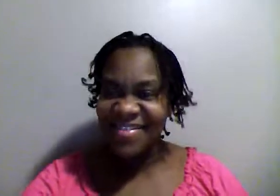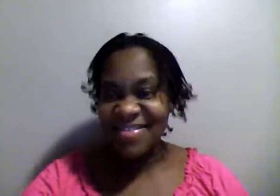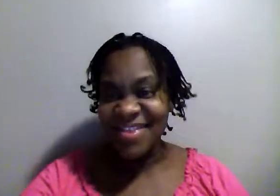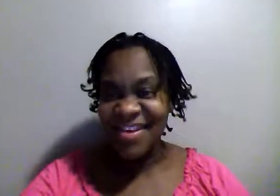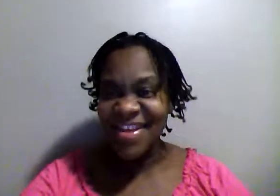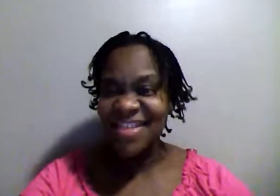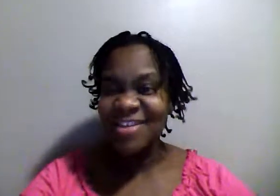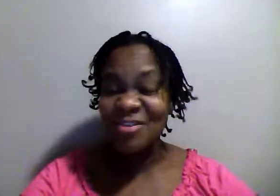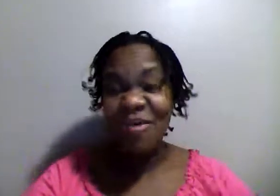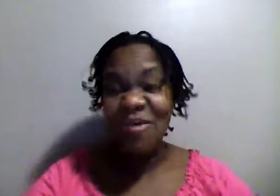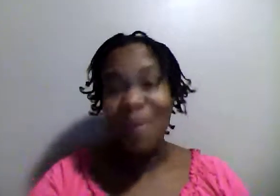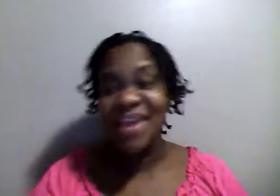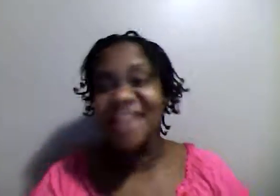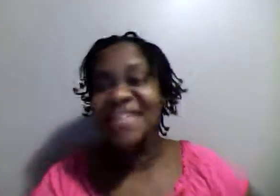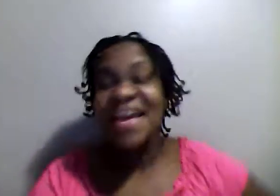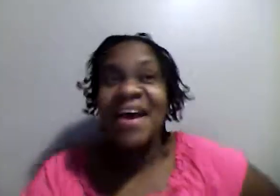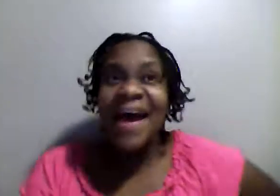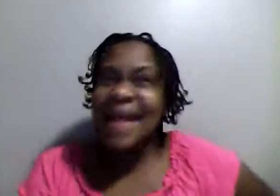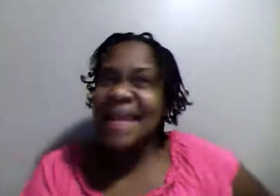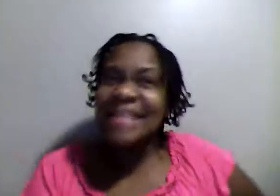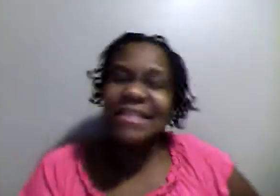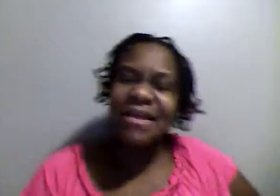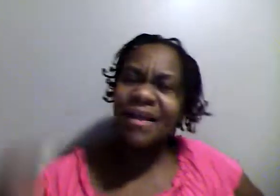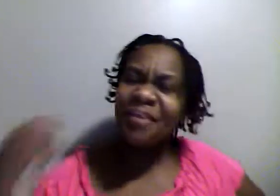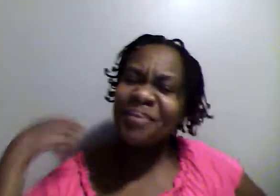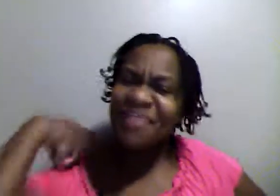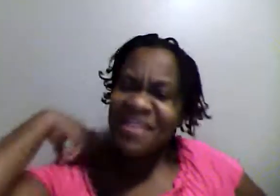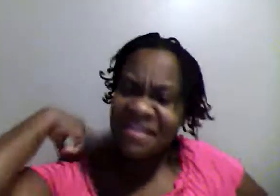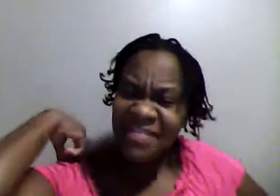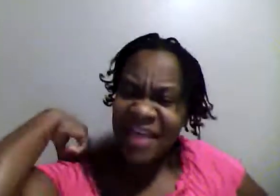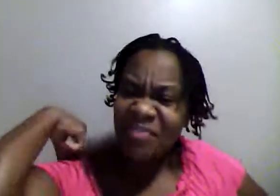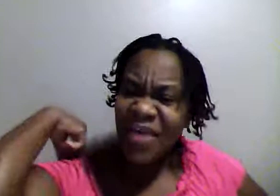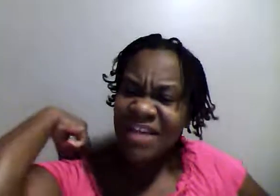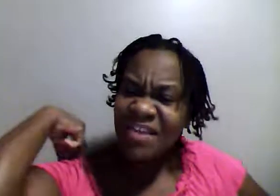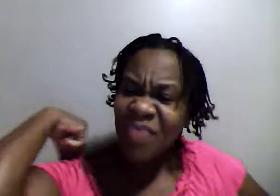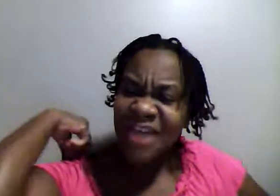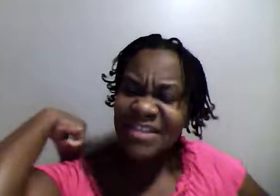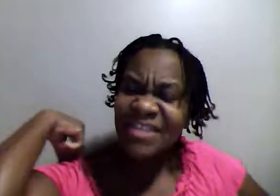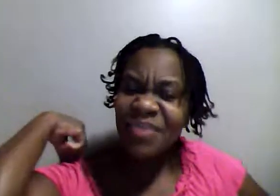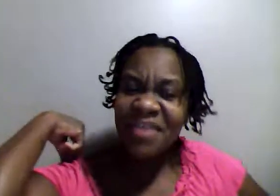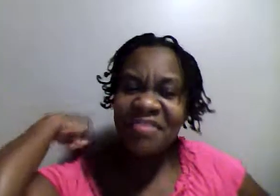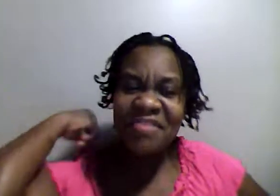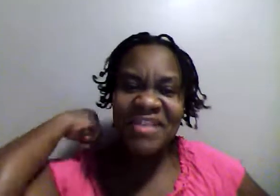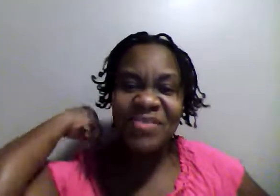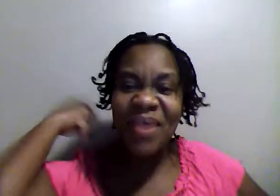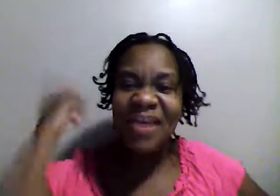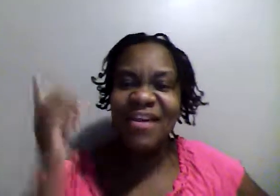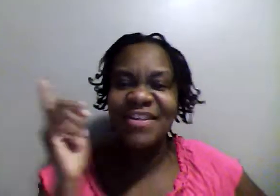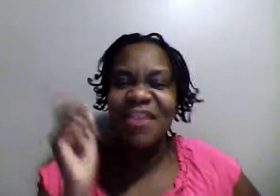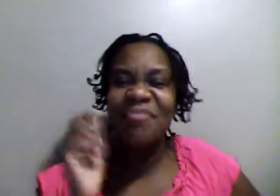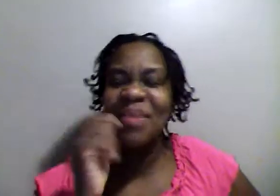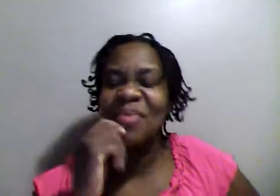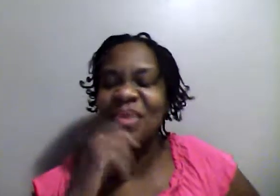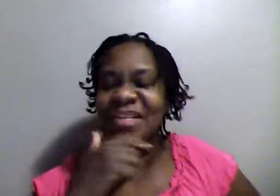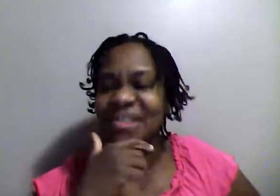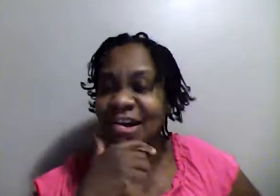They're easy to grow. Yes. I guess that point and white is one of the reasons why a lot of people will start